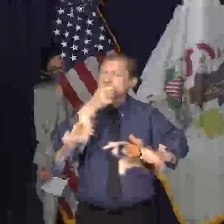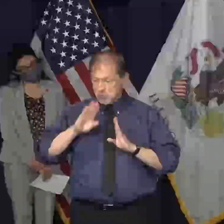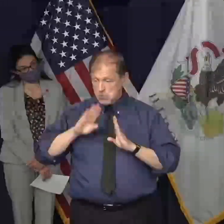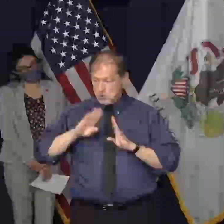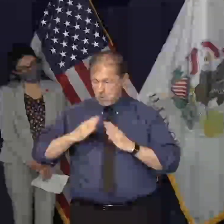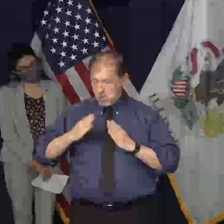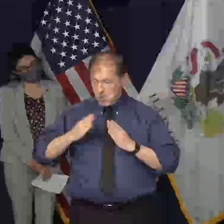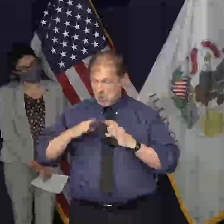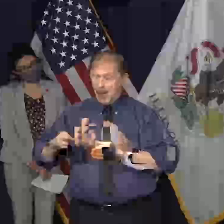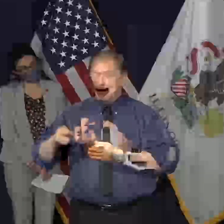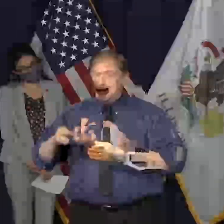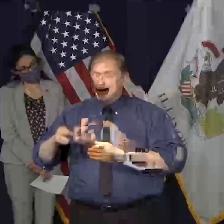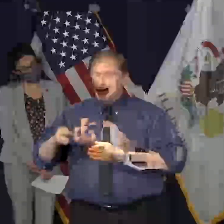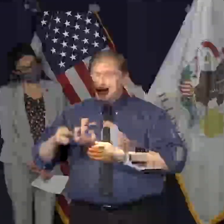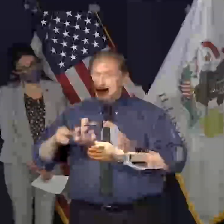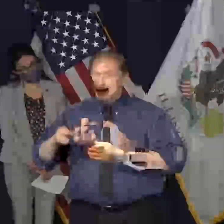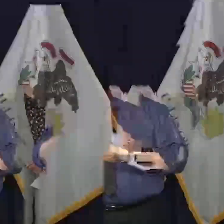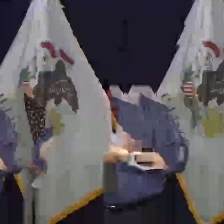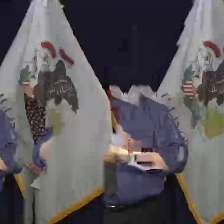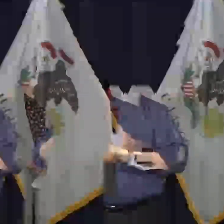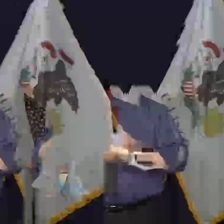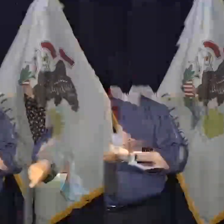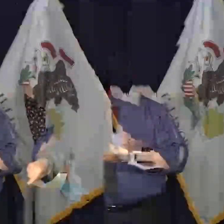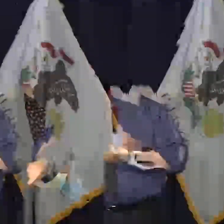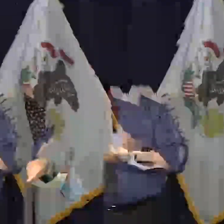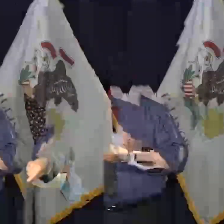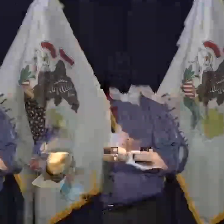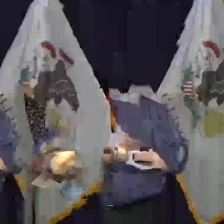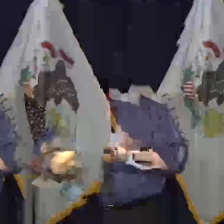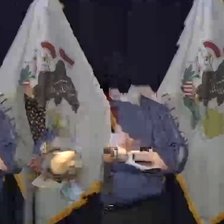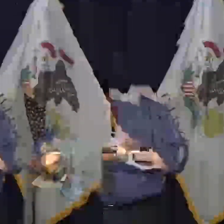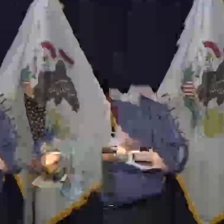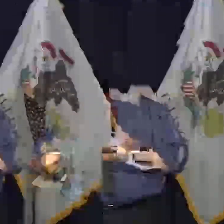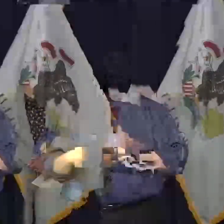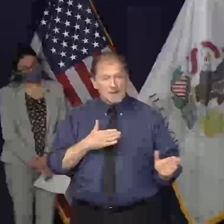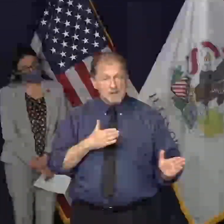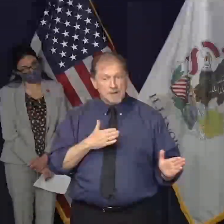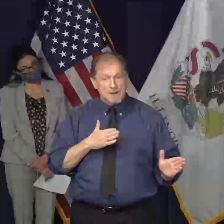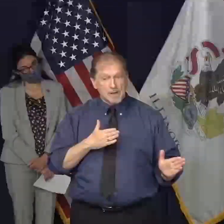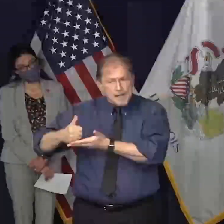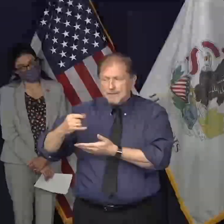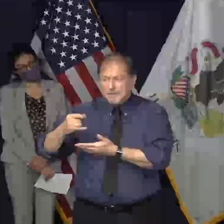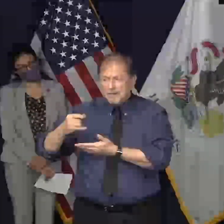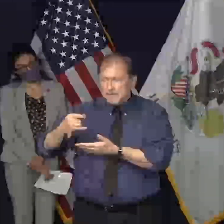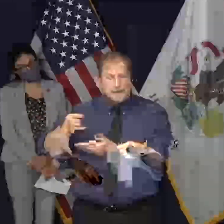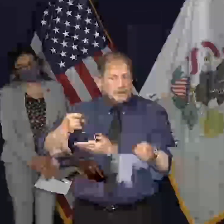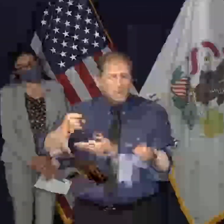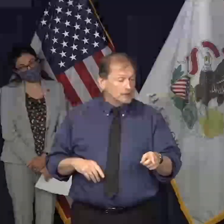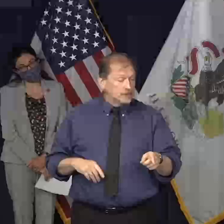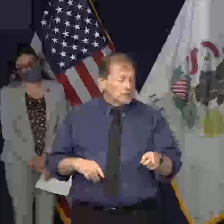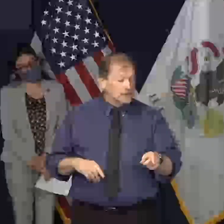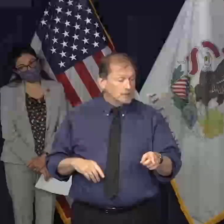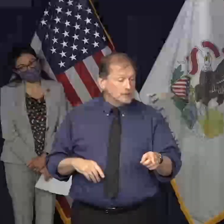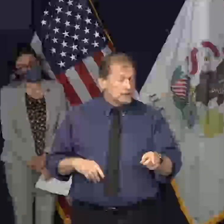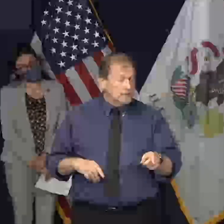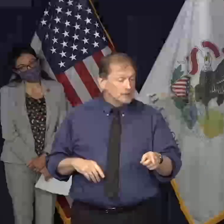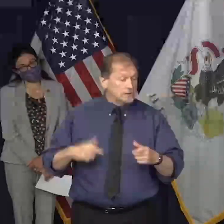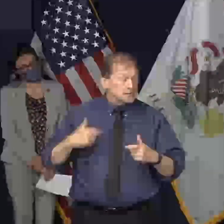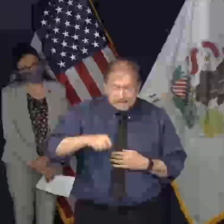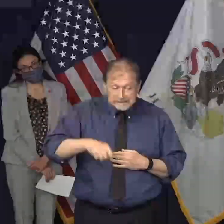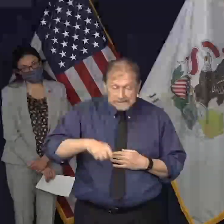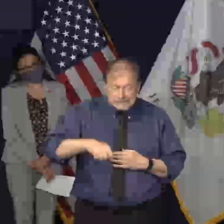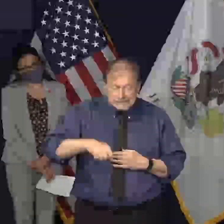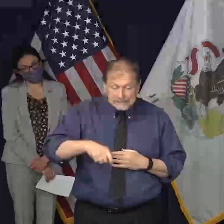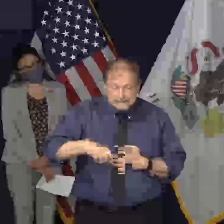As businesses begin to safely reopen, we have a plan to provide personal assistance to many Hispanic business owners that continue to struggle.